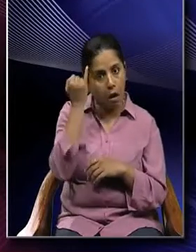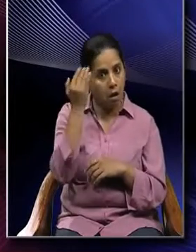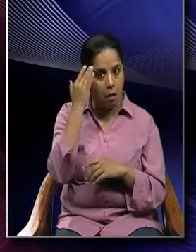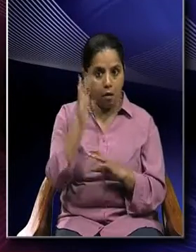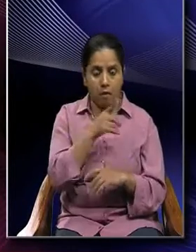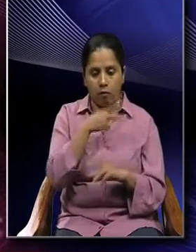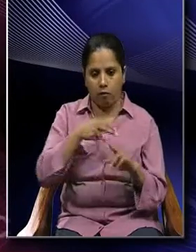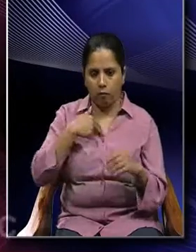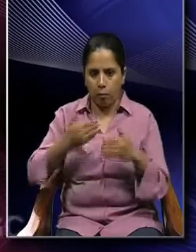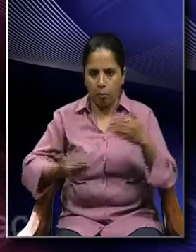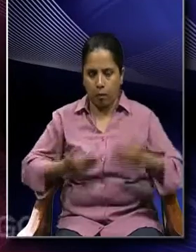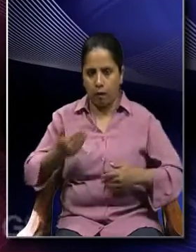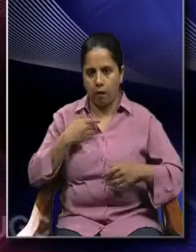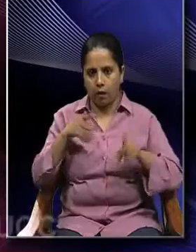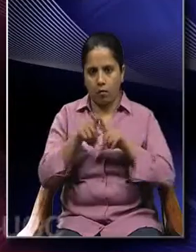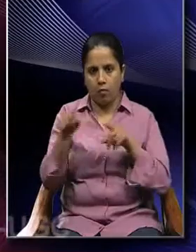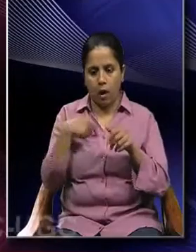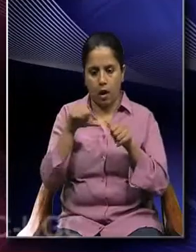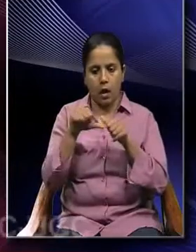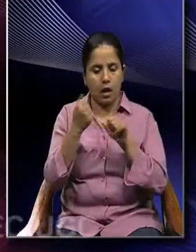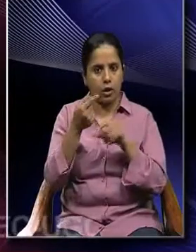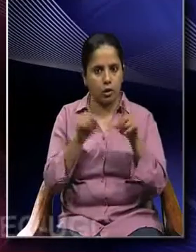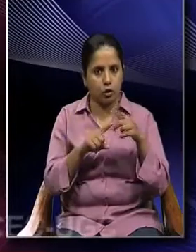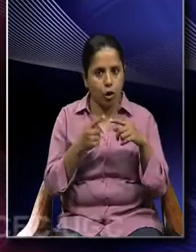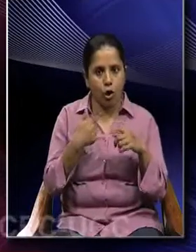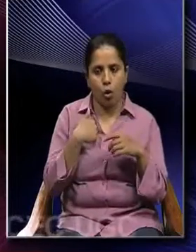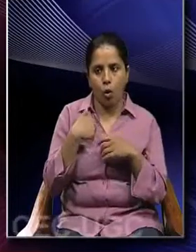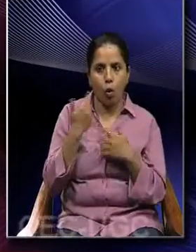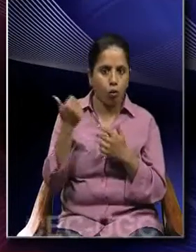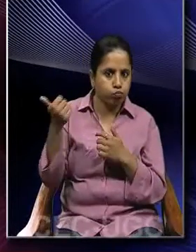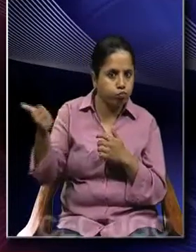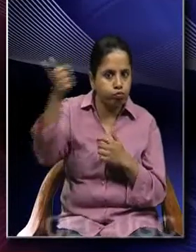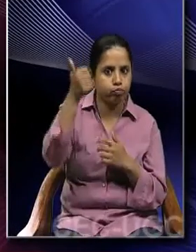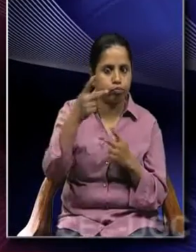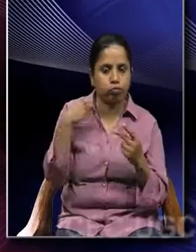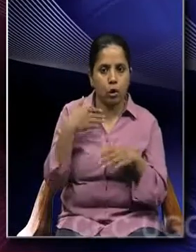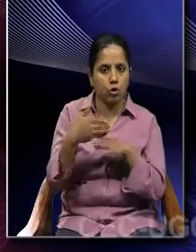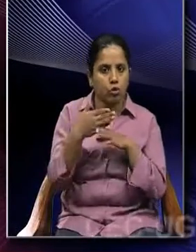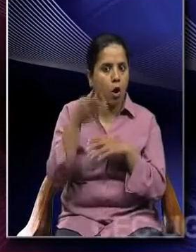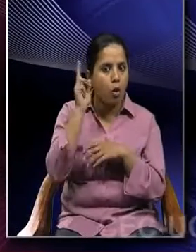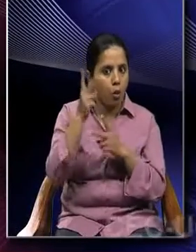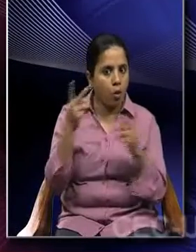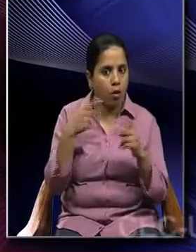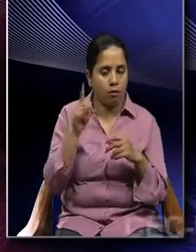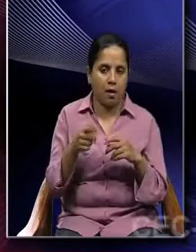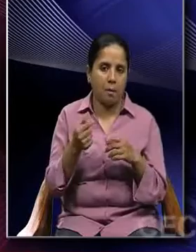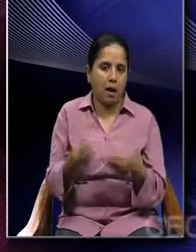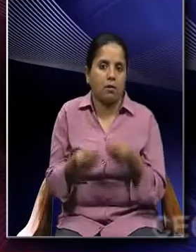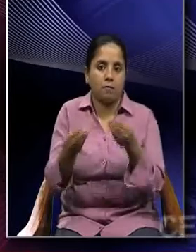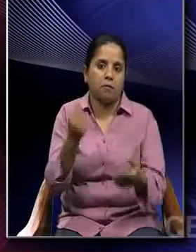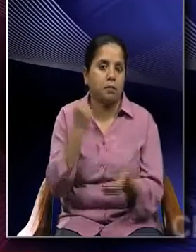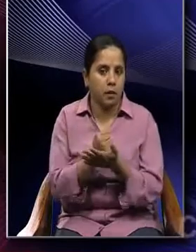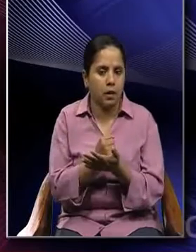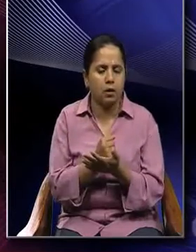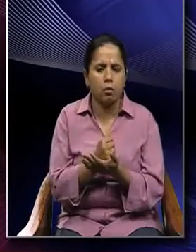are acting as an agent of our owners, that is shareholders, our objective is to create wealth for them. So what